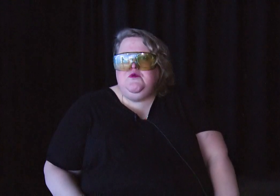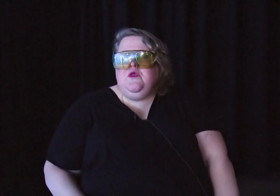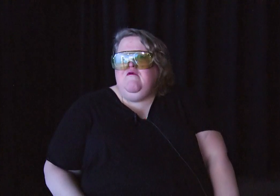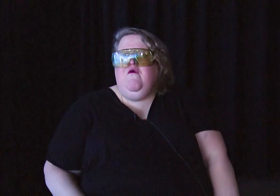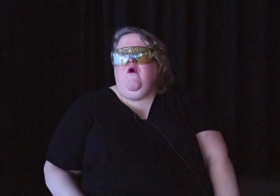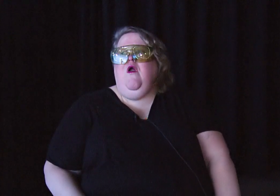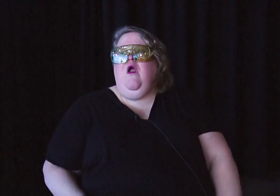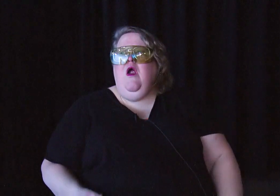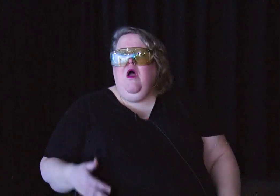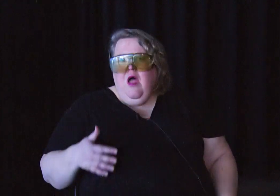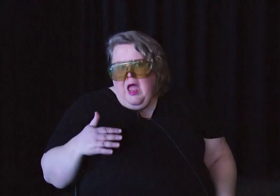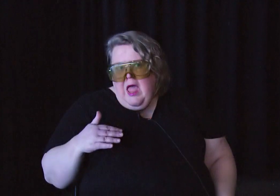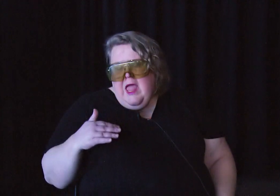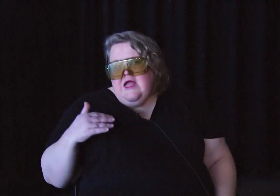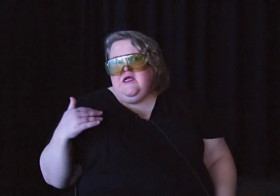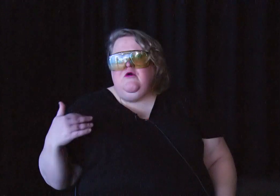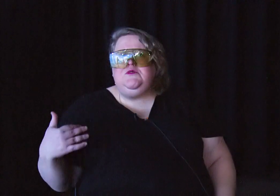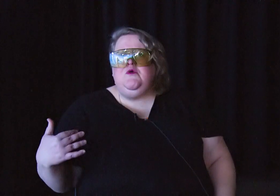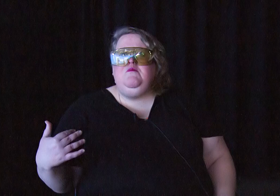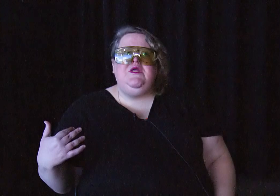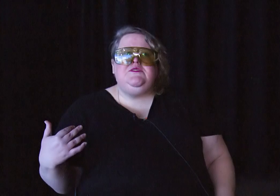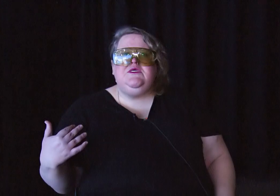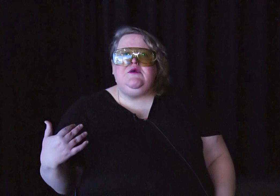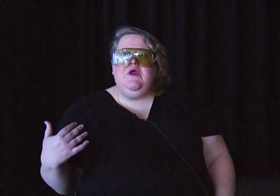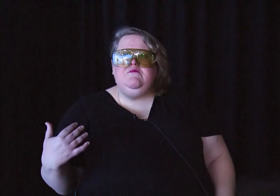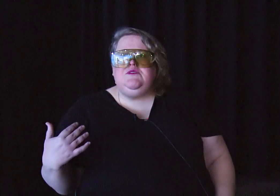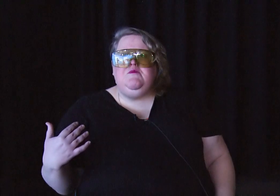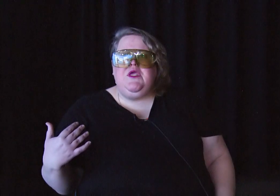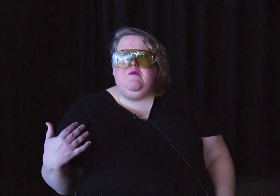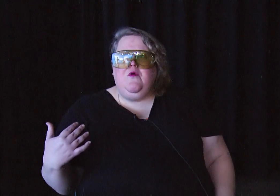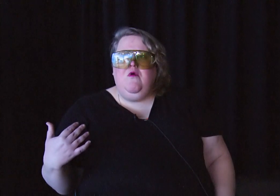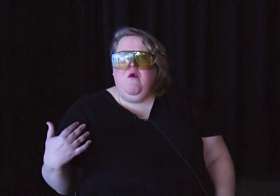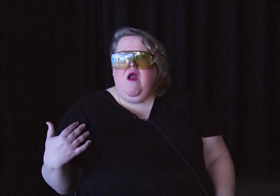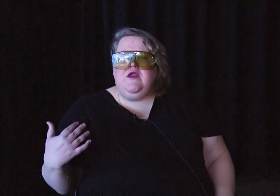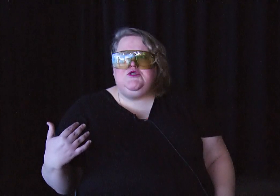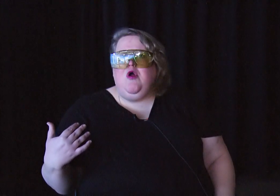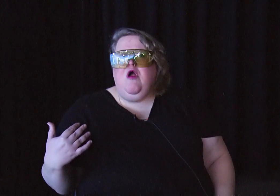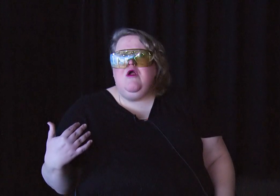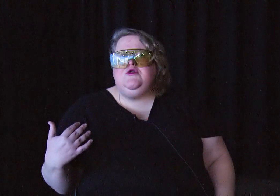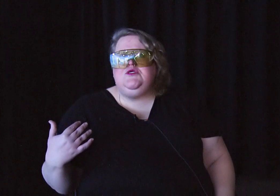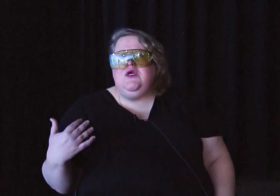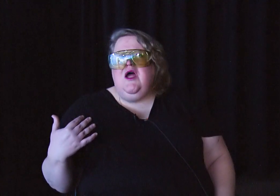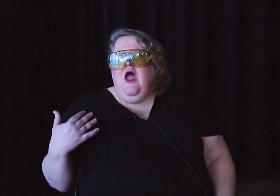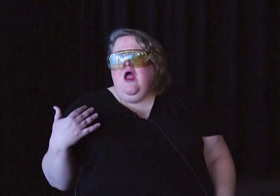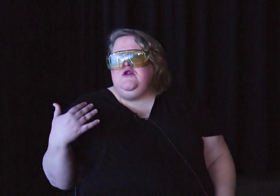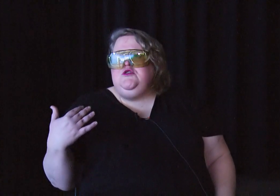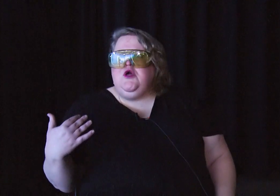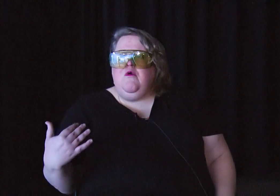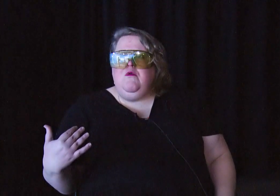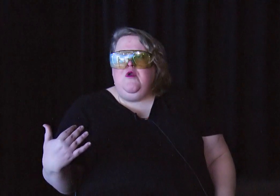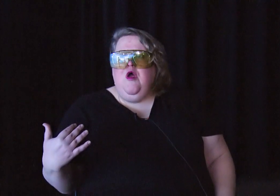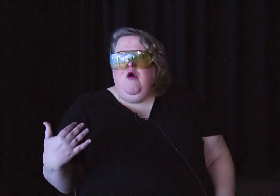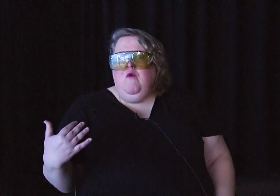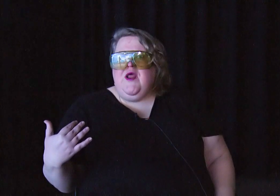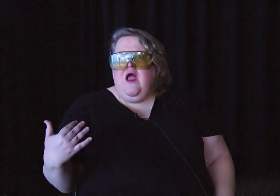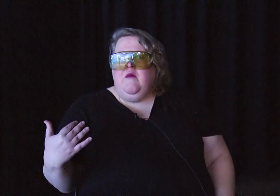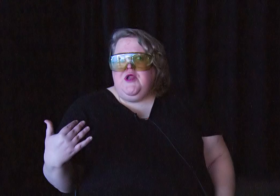for and it also means that sometimes the people who are in charge don't know what accommodations